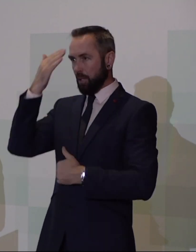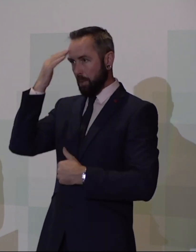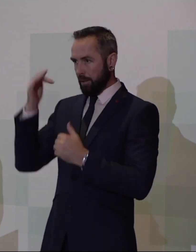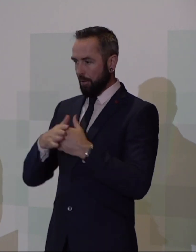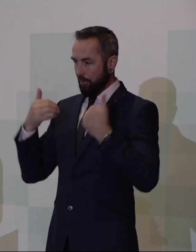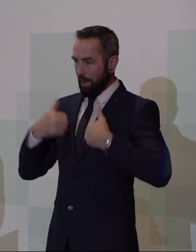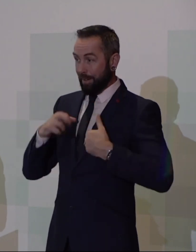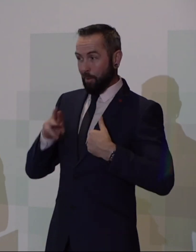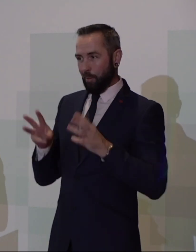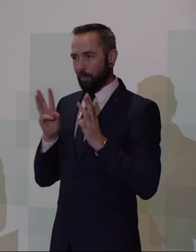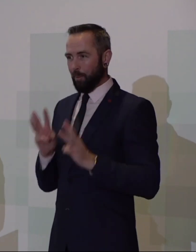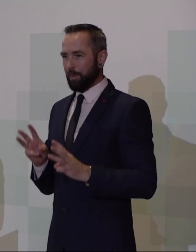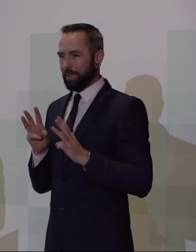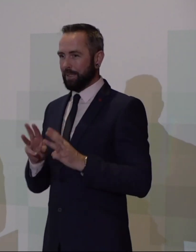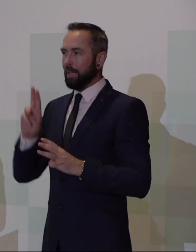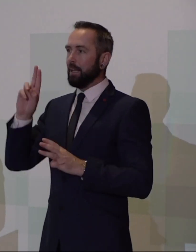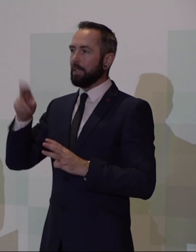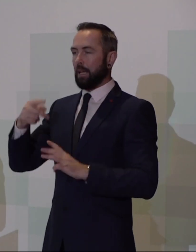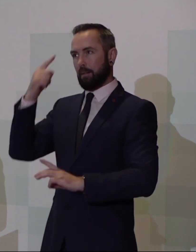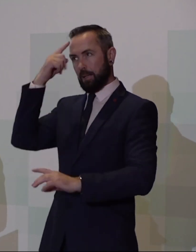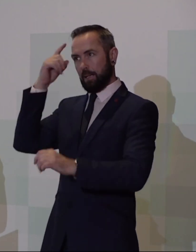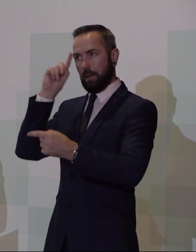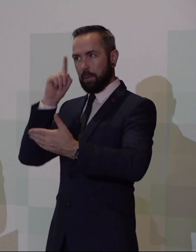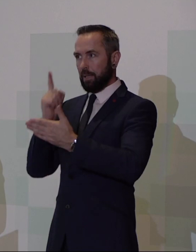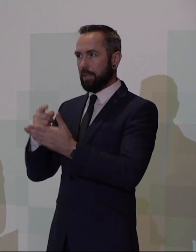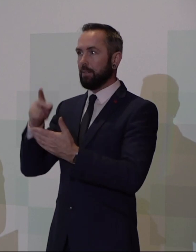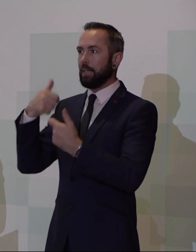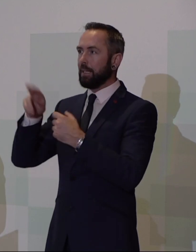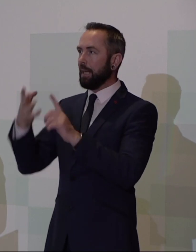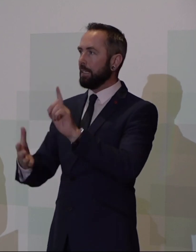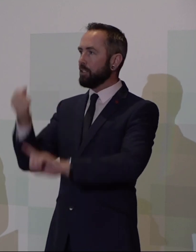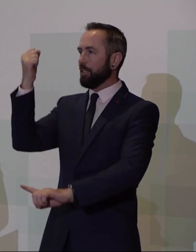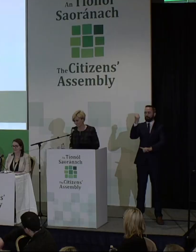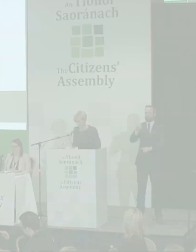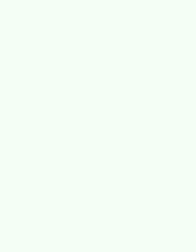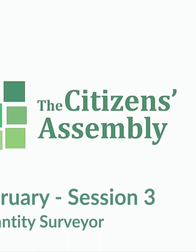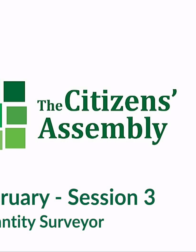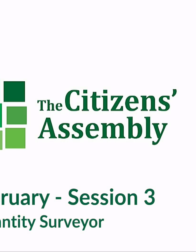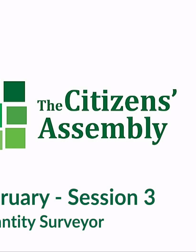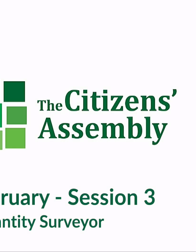man or woman can conceive and believe, it can achieve. Thank you.